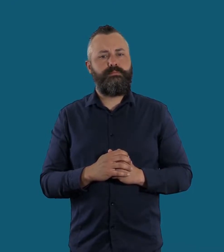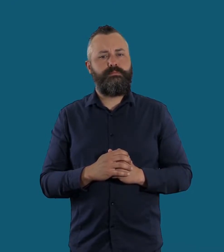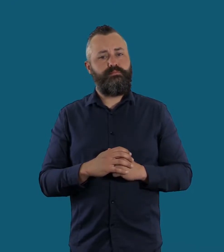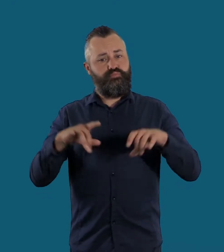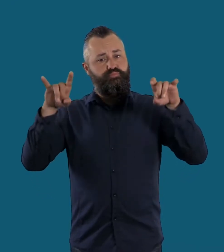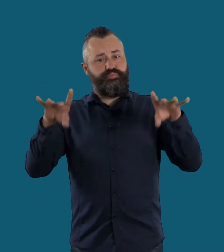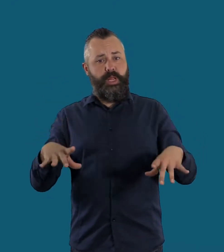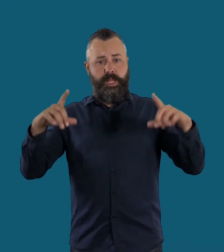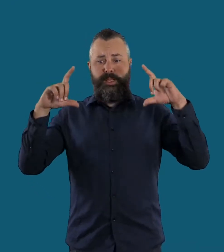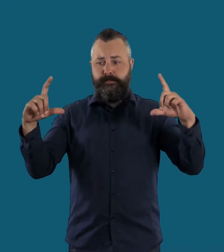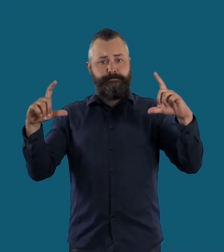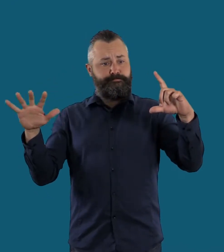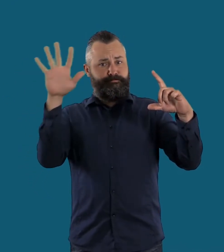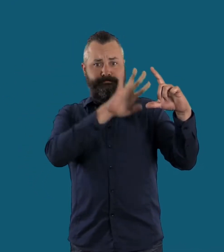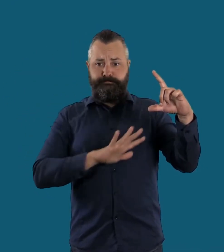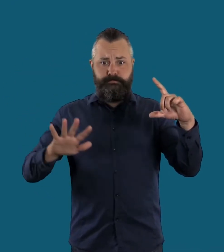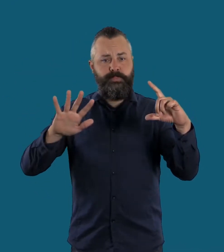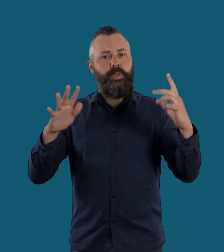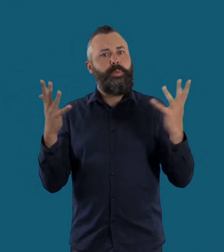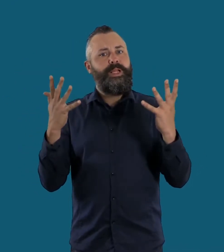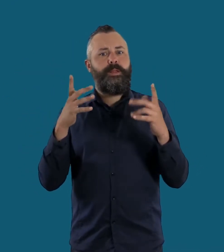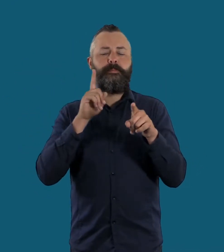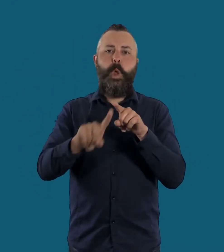Which states and territories in Australia are at risk from bushfires?